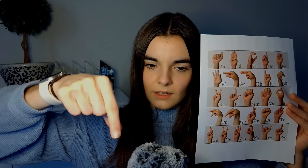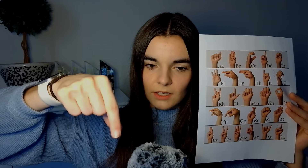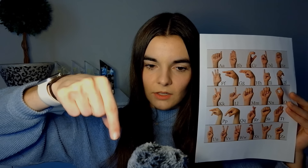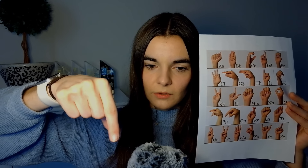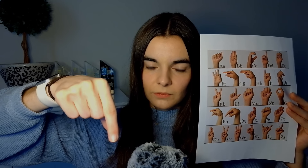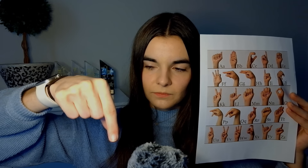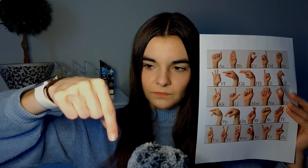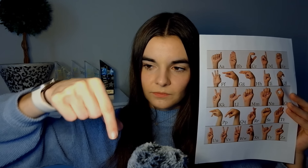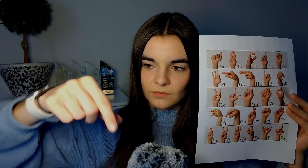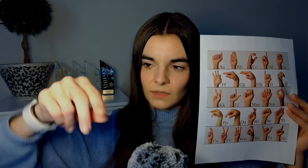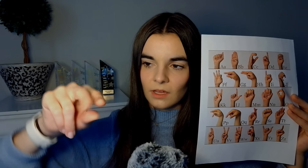Q.